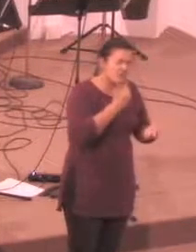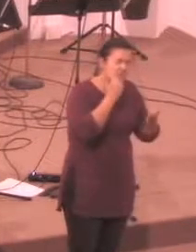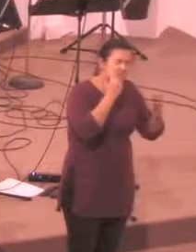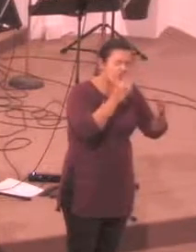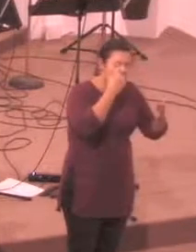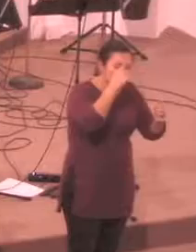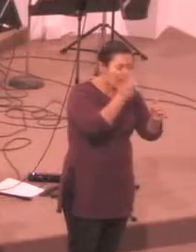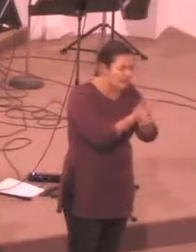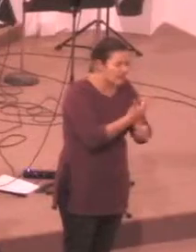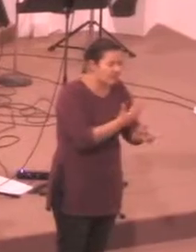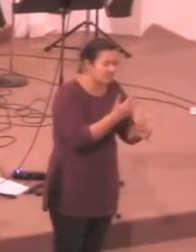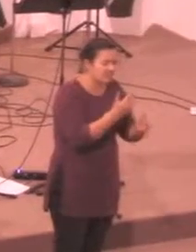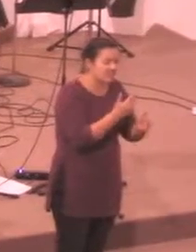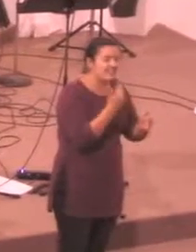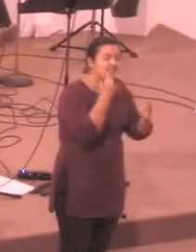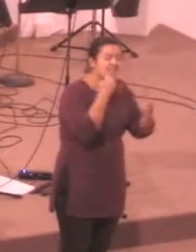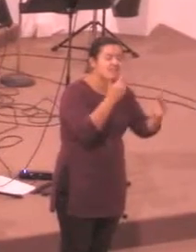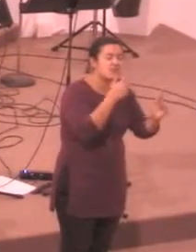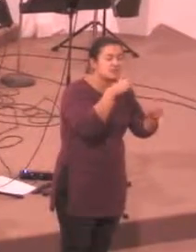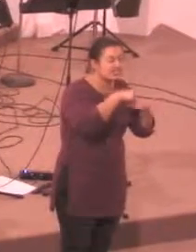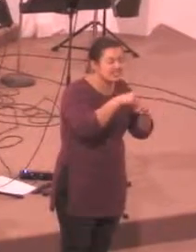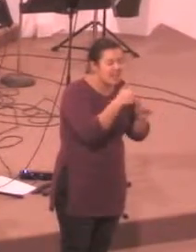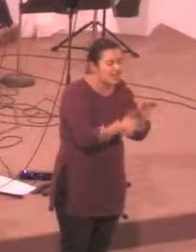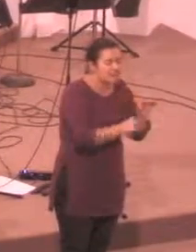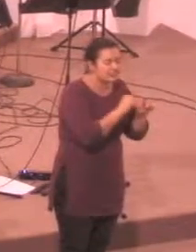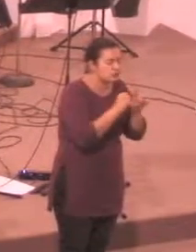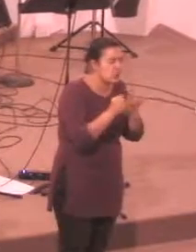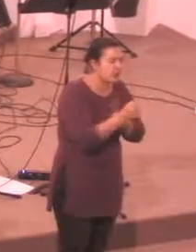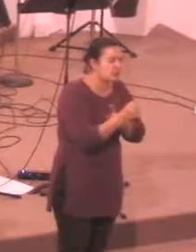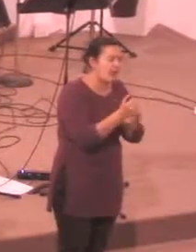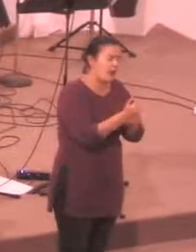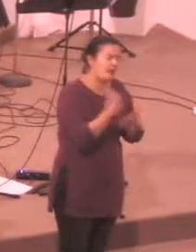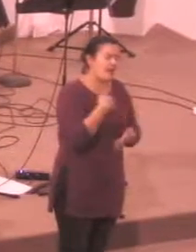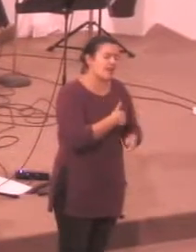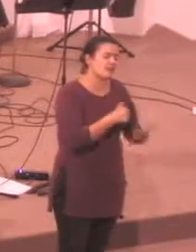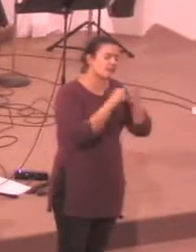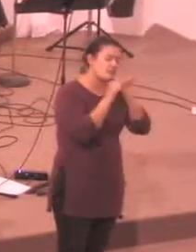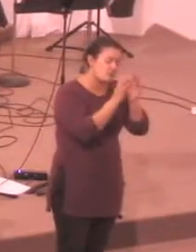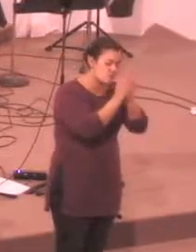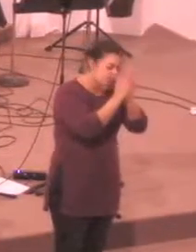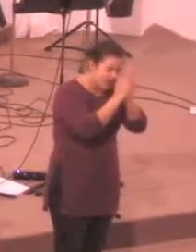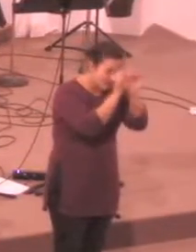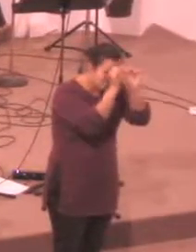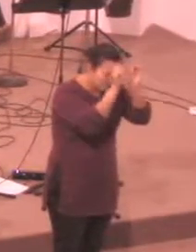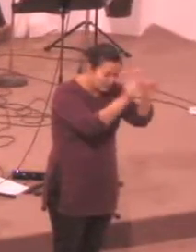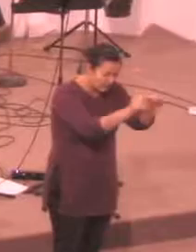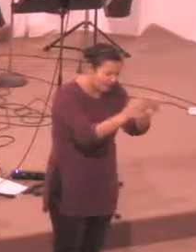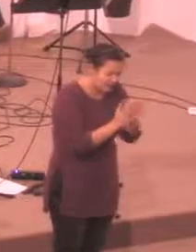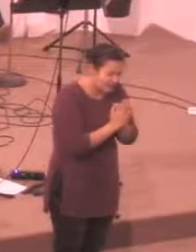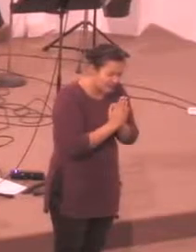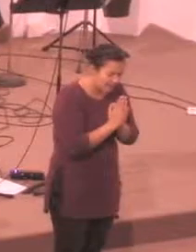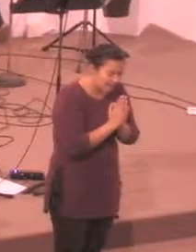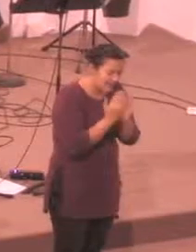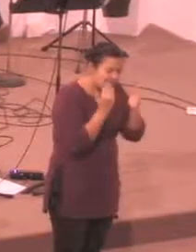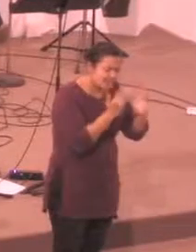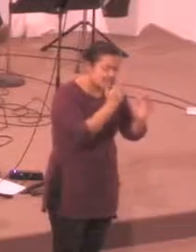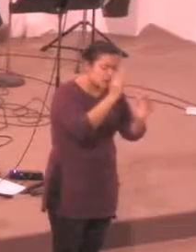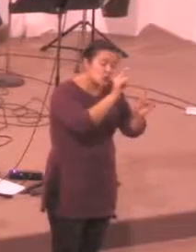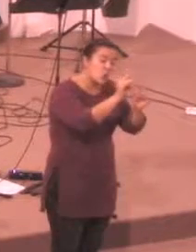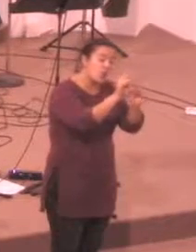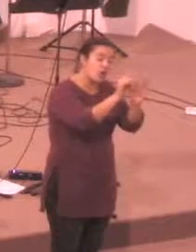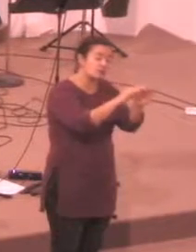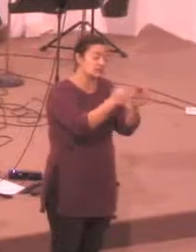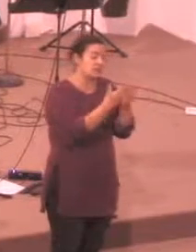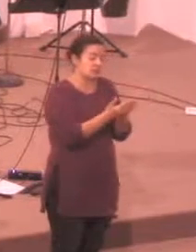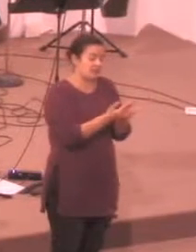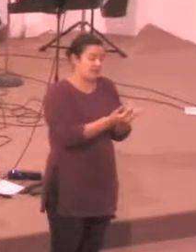circumstances. And we just keep right on praying continually. Lord, I thank you for your word. And I just thank you that you're in